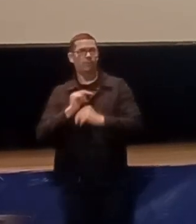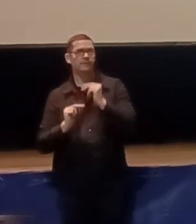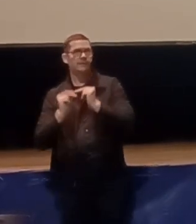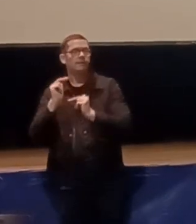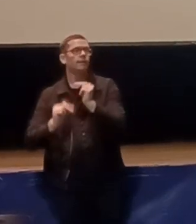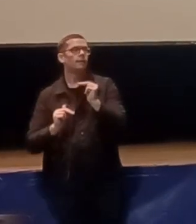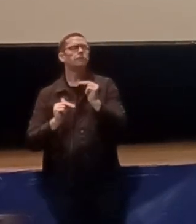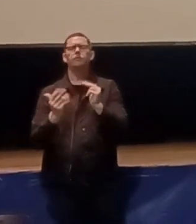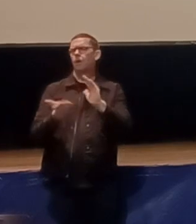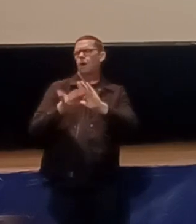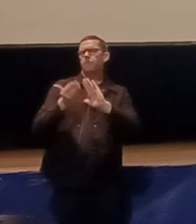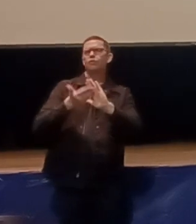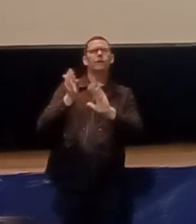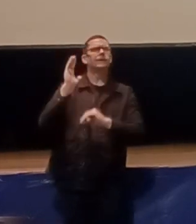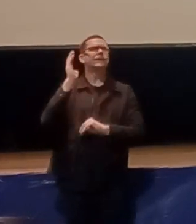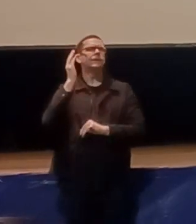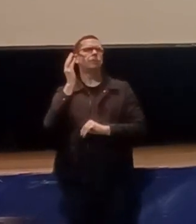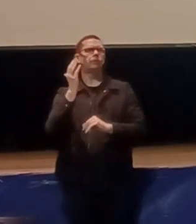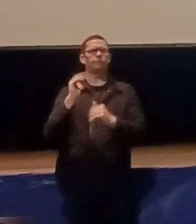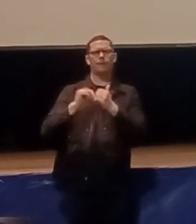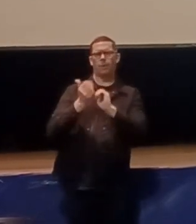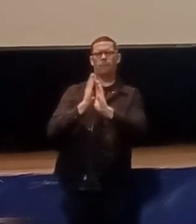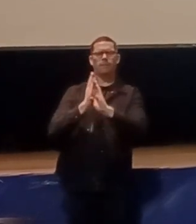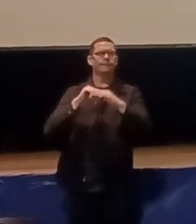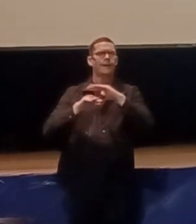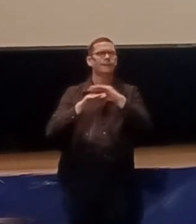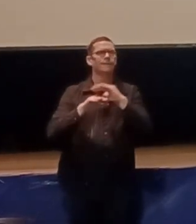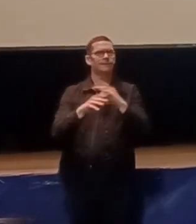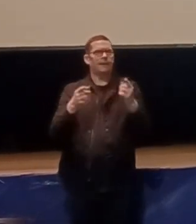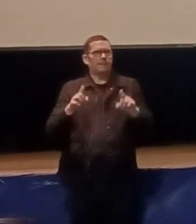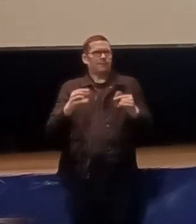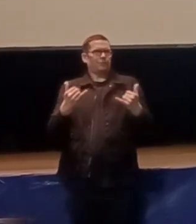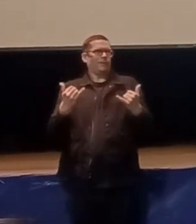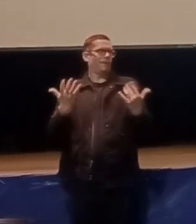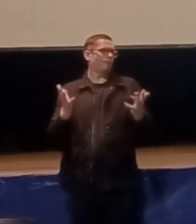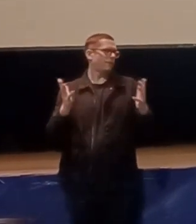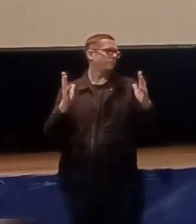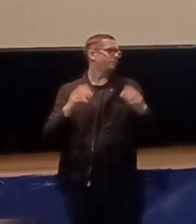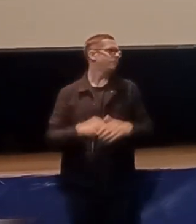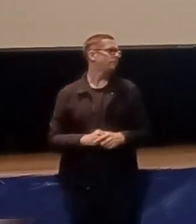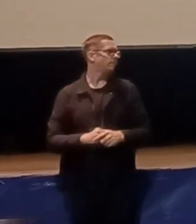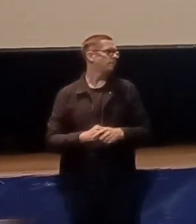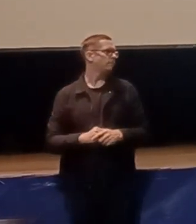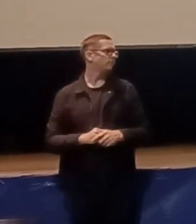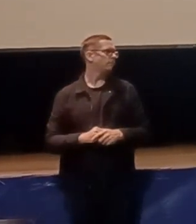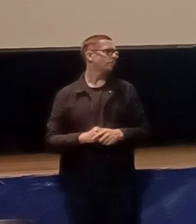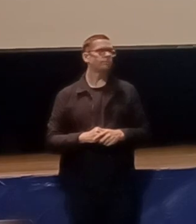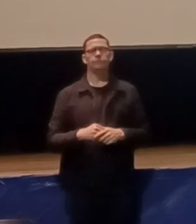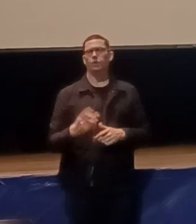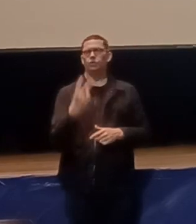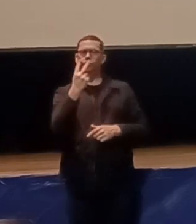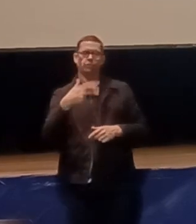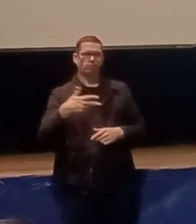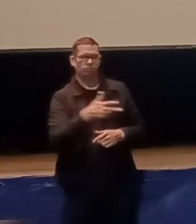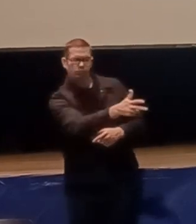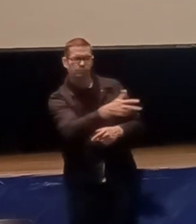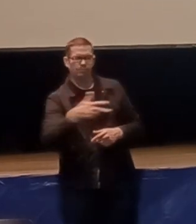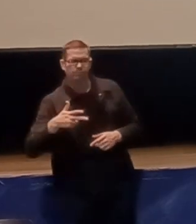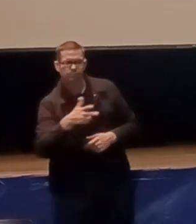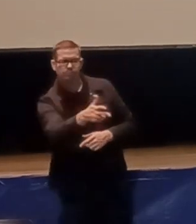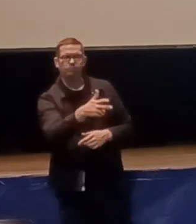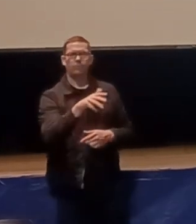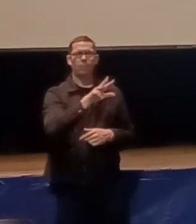operate very similar to how bus access operates today at our facility, where there's 2 access points along Washington